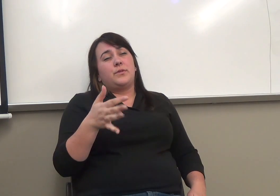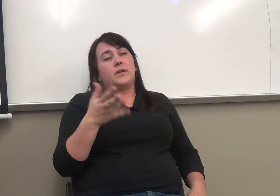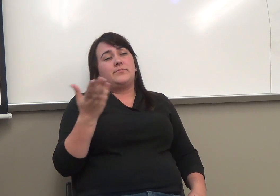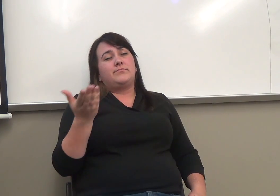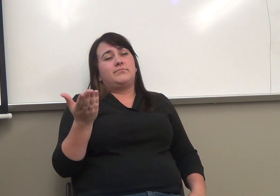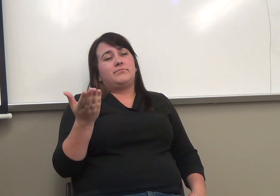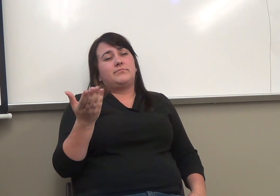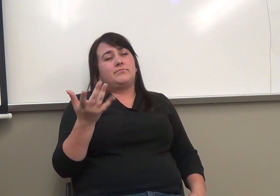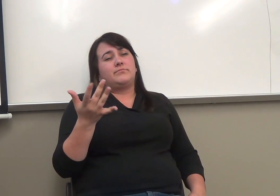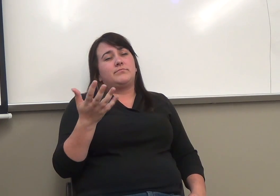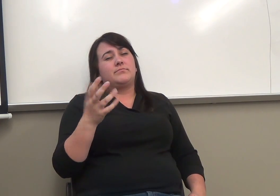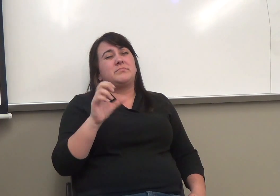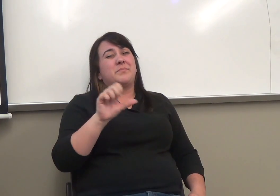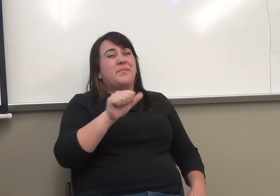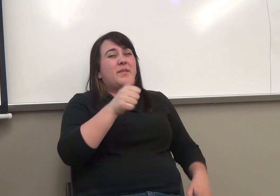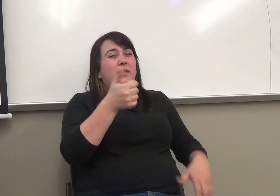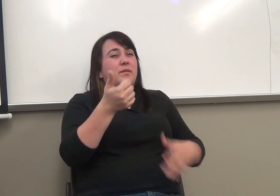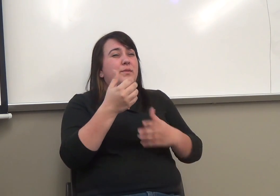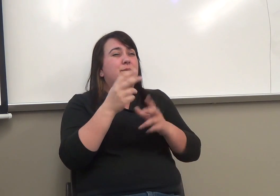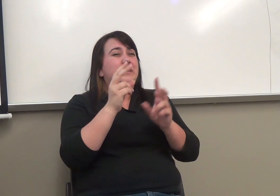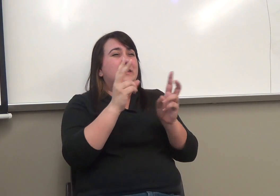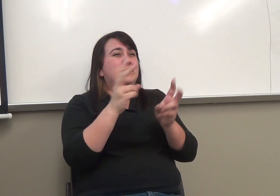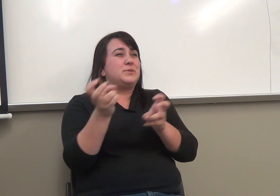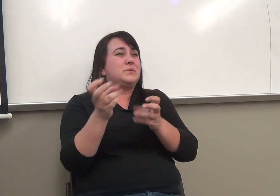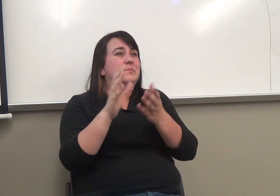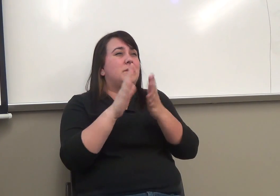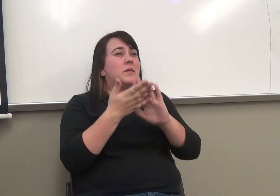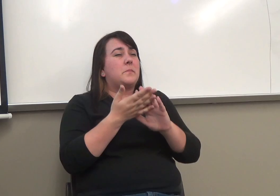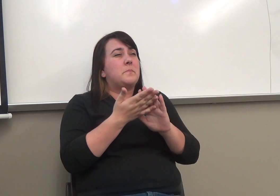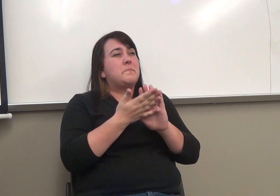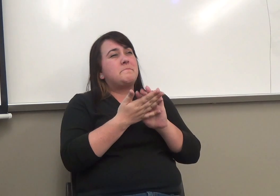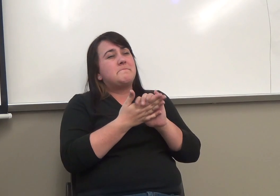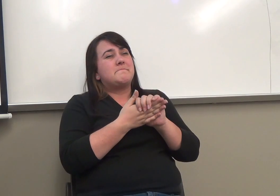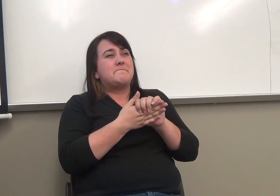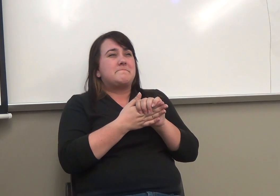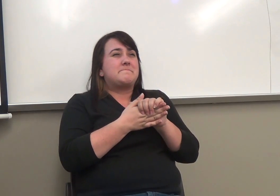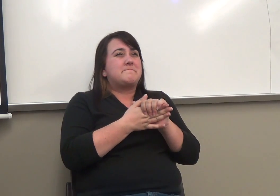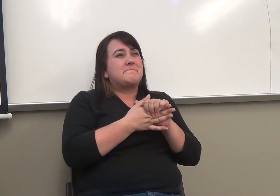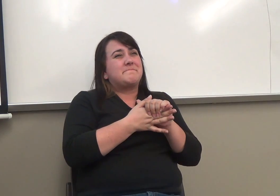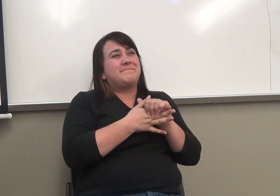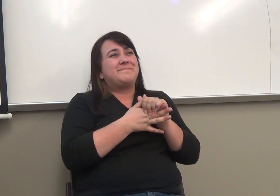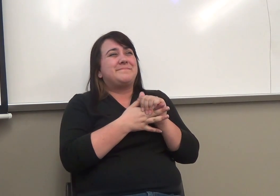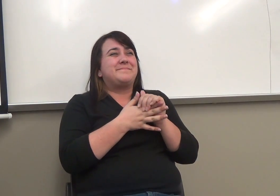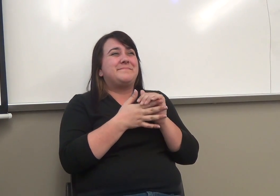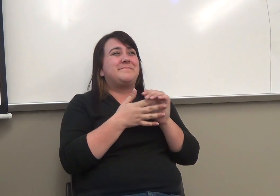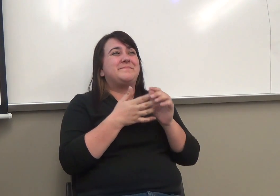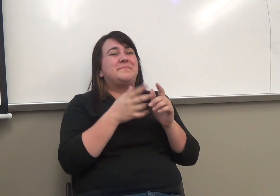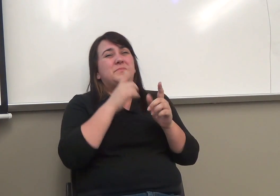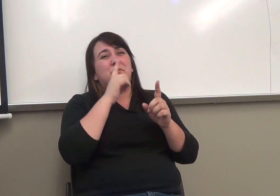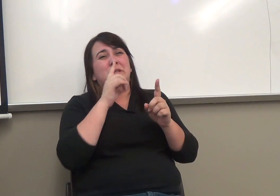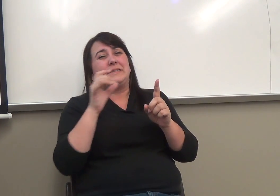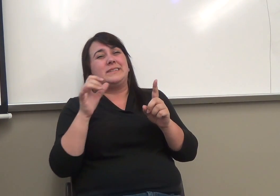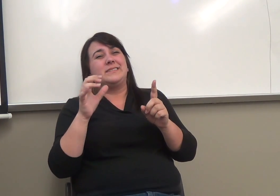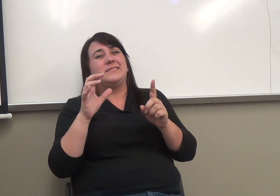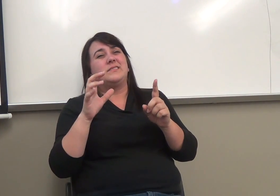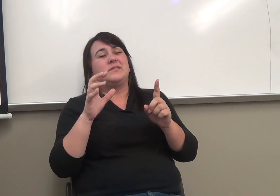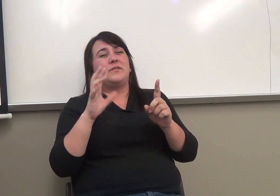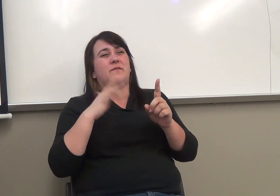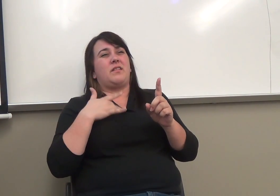other things get kind of, they kind of run back into this. Okay, there is flat